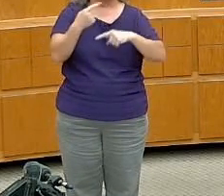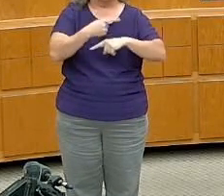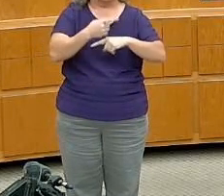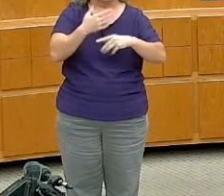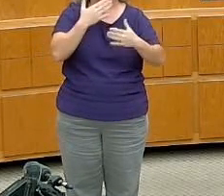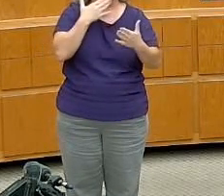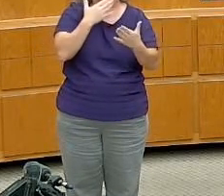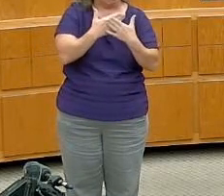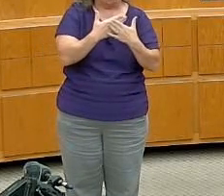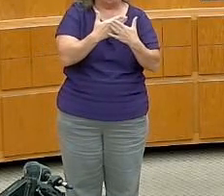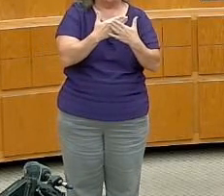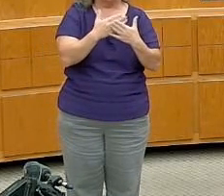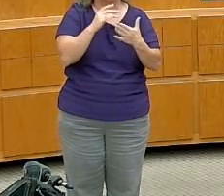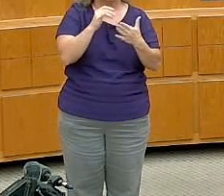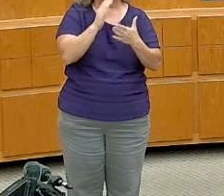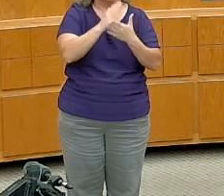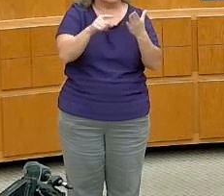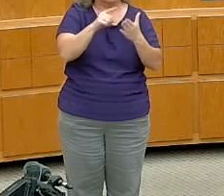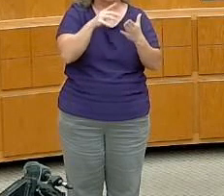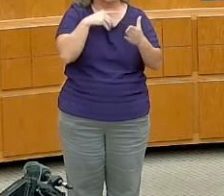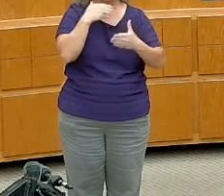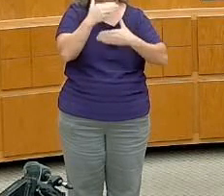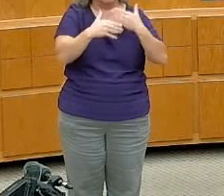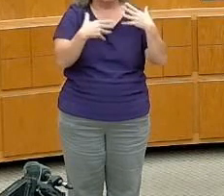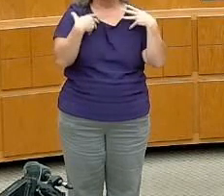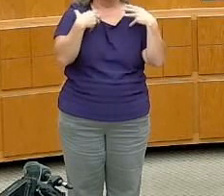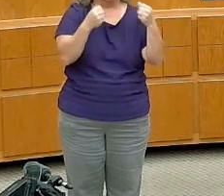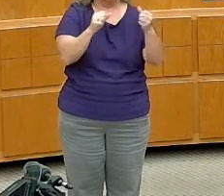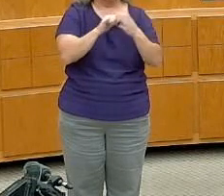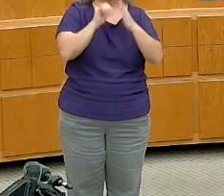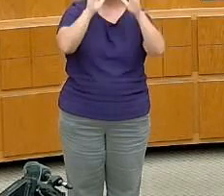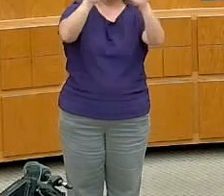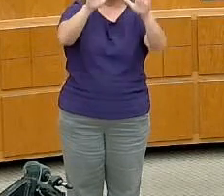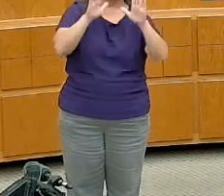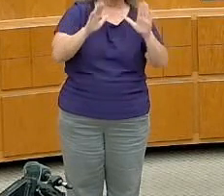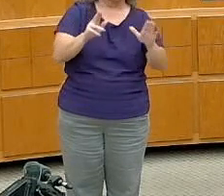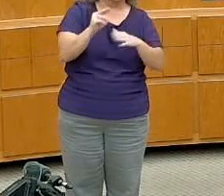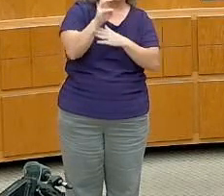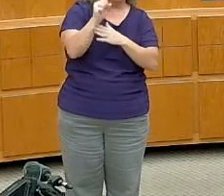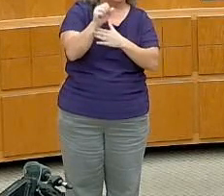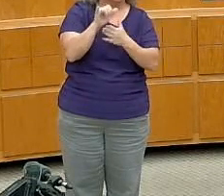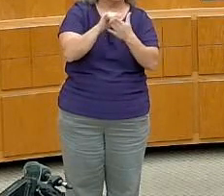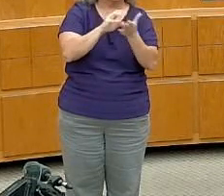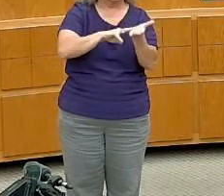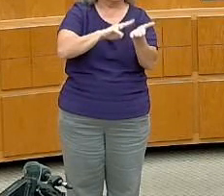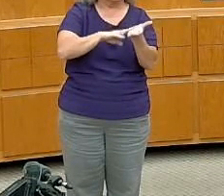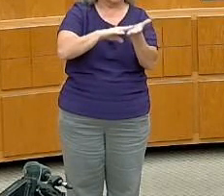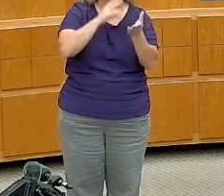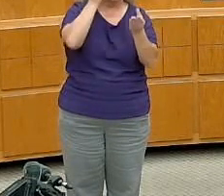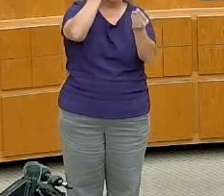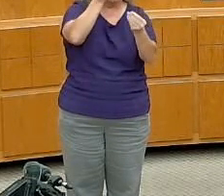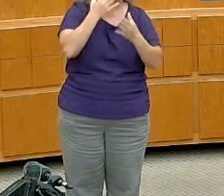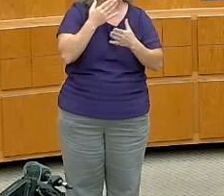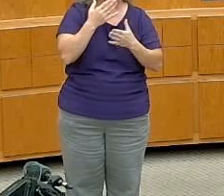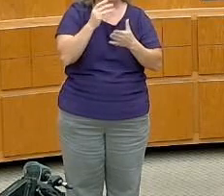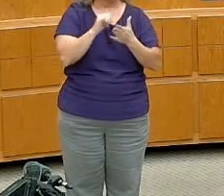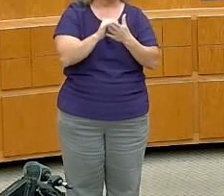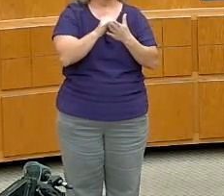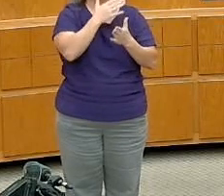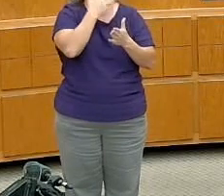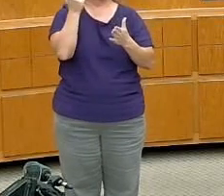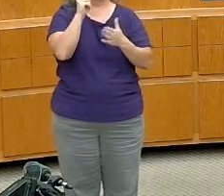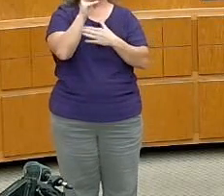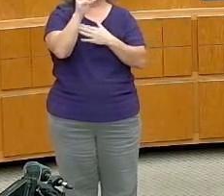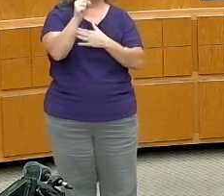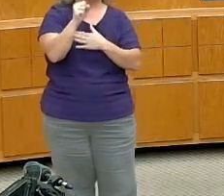in the process of recovery. I think that was excellent news that Dr. Ram gave to us. That is the greatest news, personally,